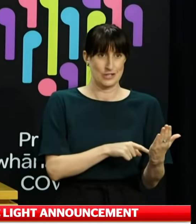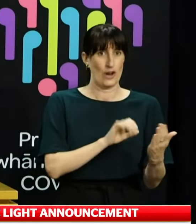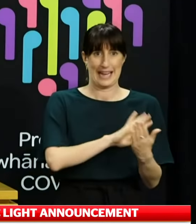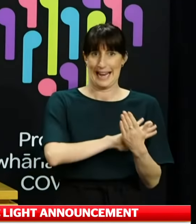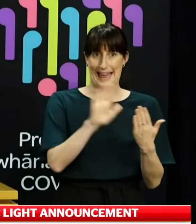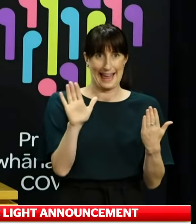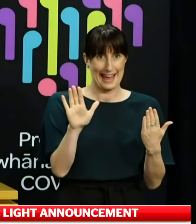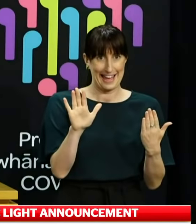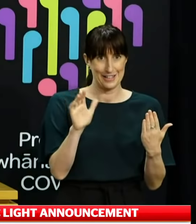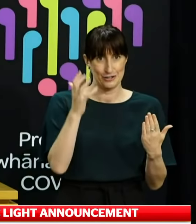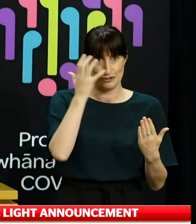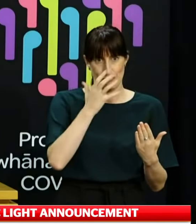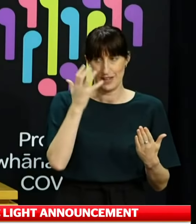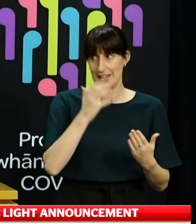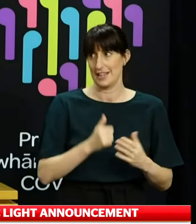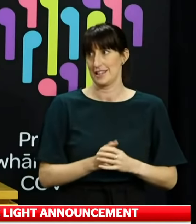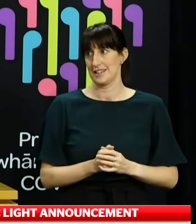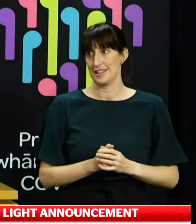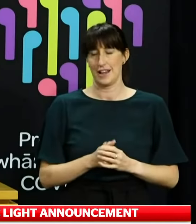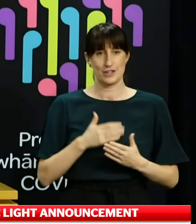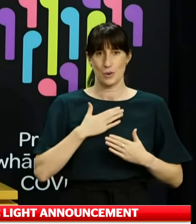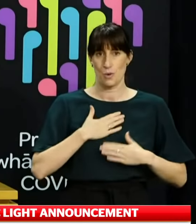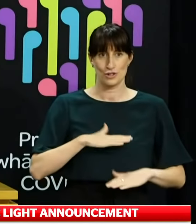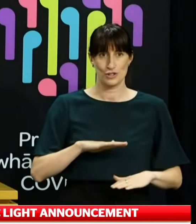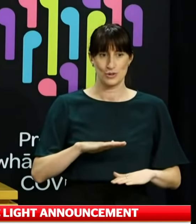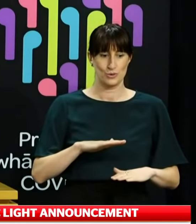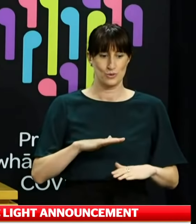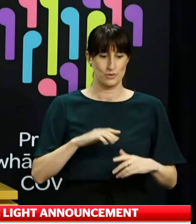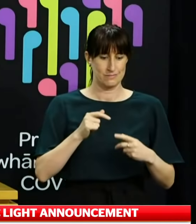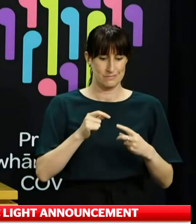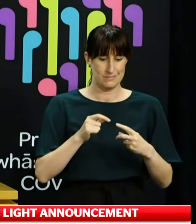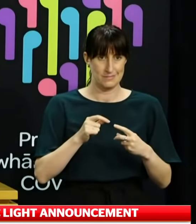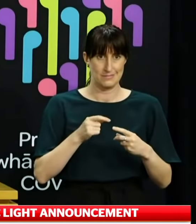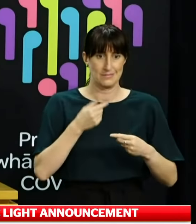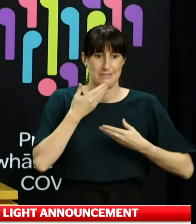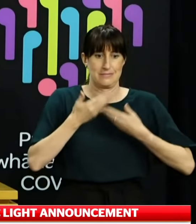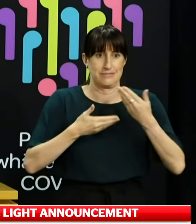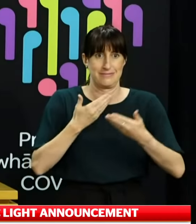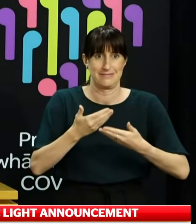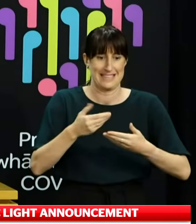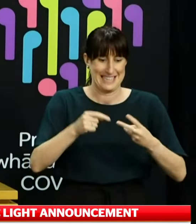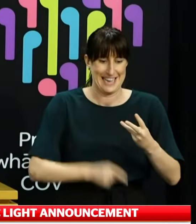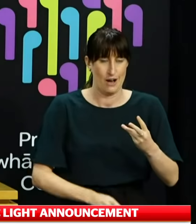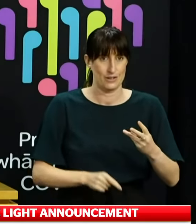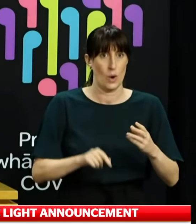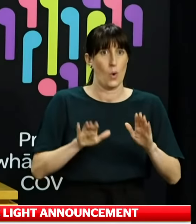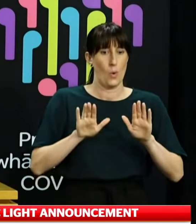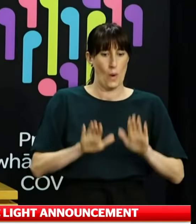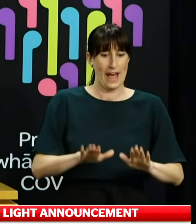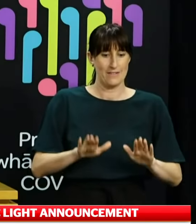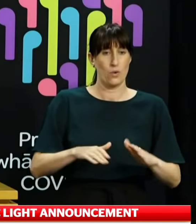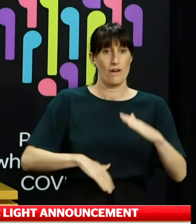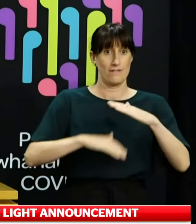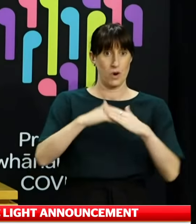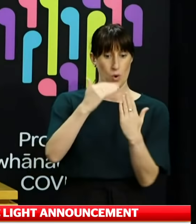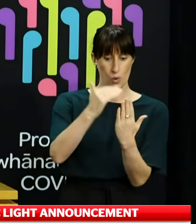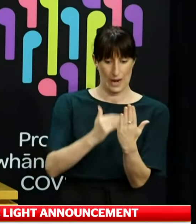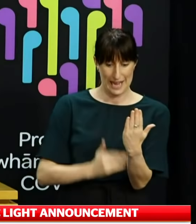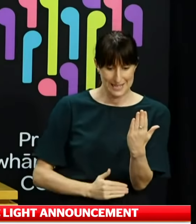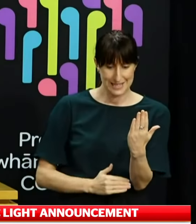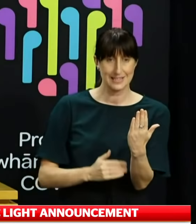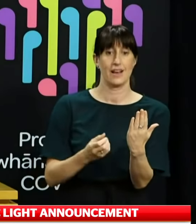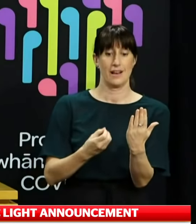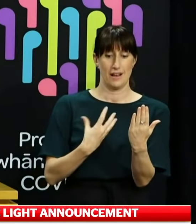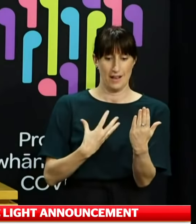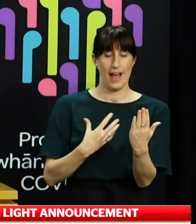as clear as it should have been, so I don't want to go into specific situations. So just give me a minute to get the full list through, and then I will go through the full list of when